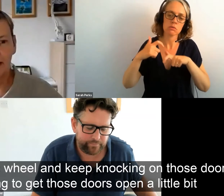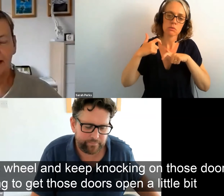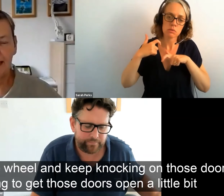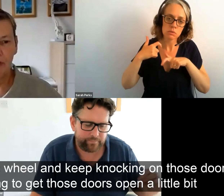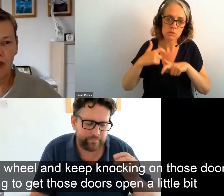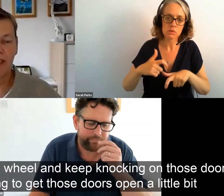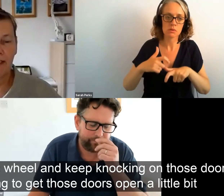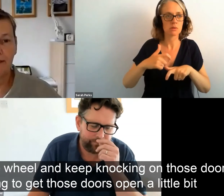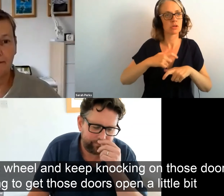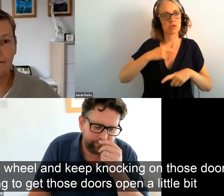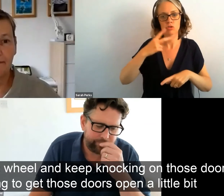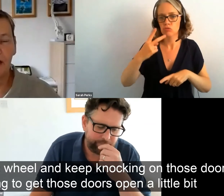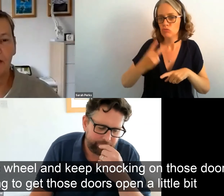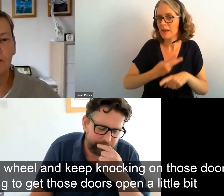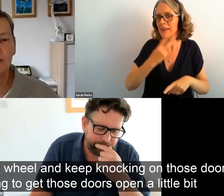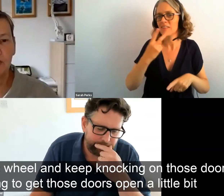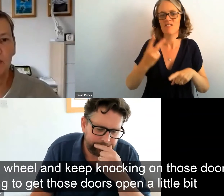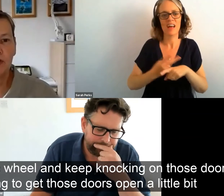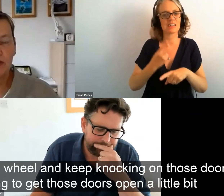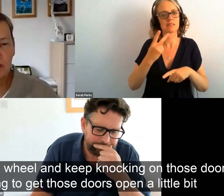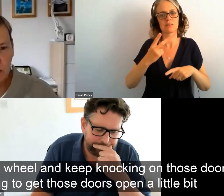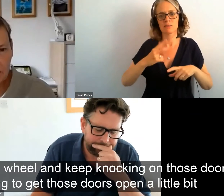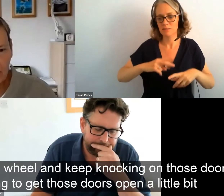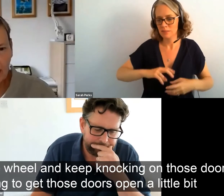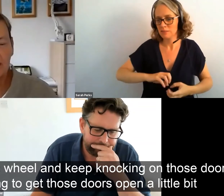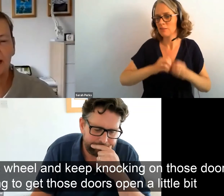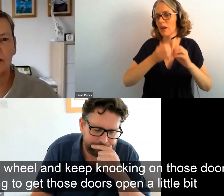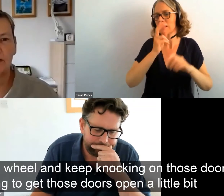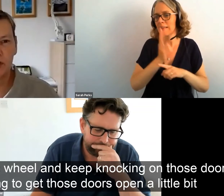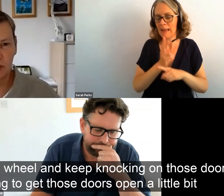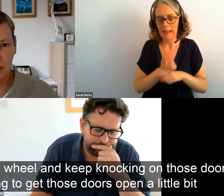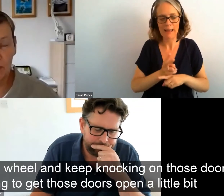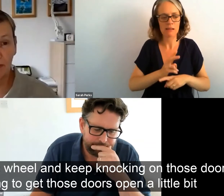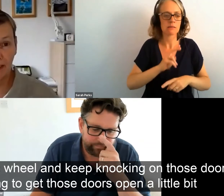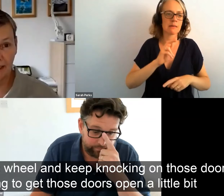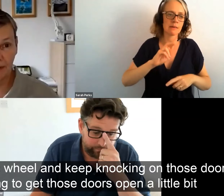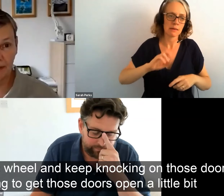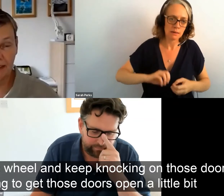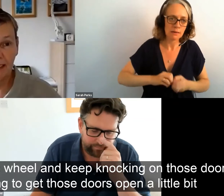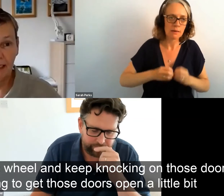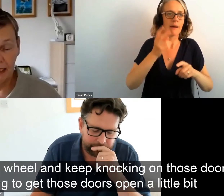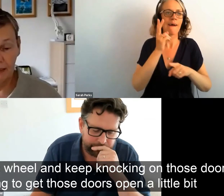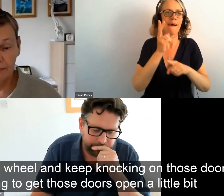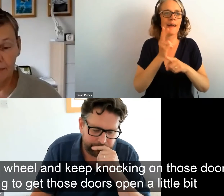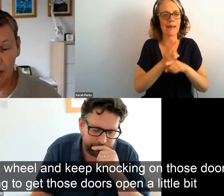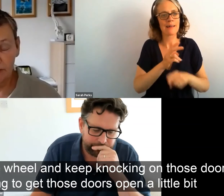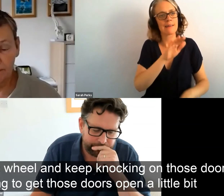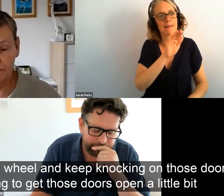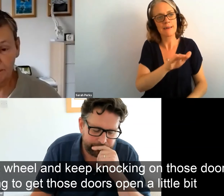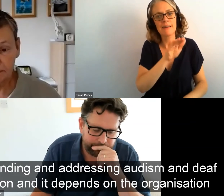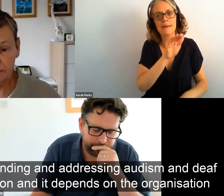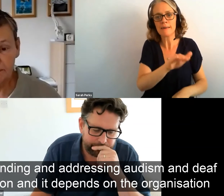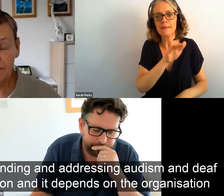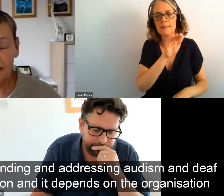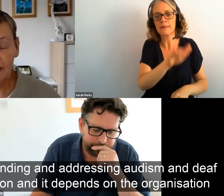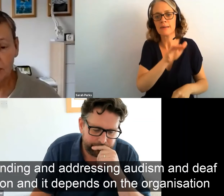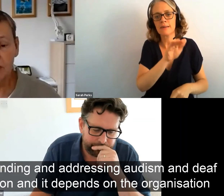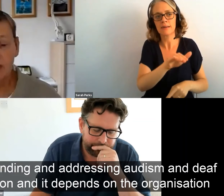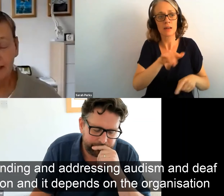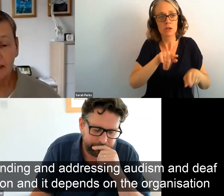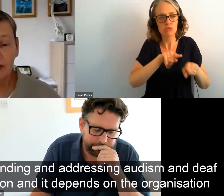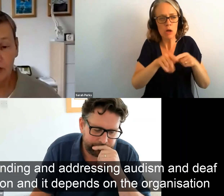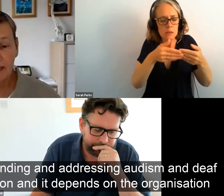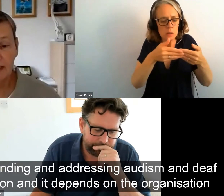reinvent the wheel and keep knocking on those doors and trying to get those doors open a little bit